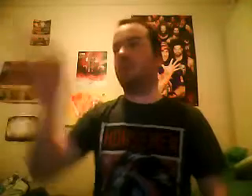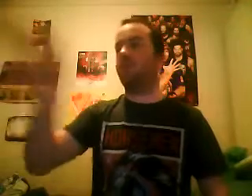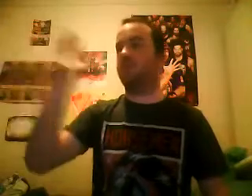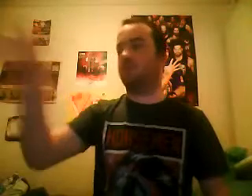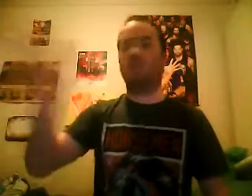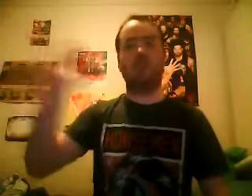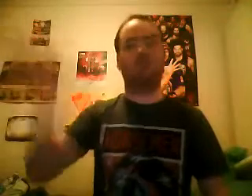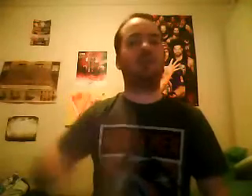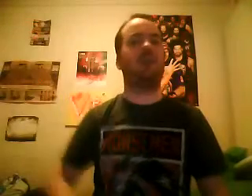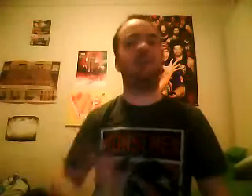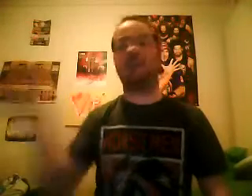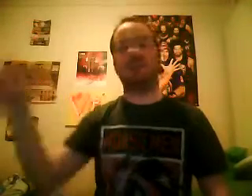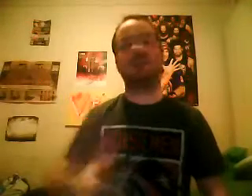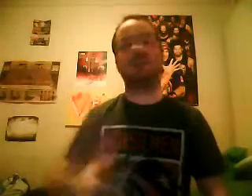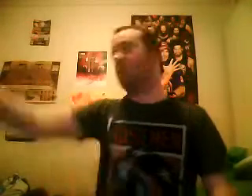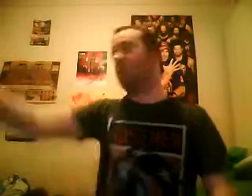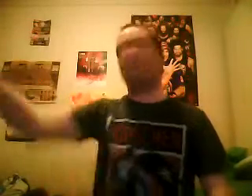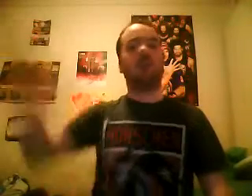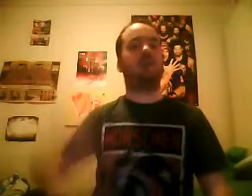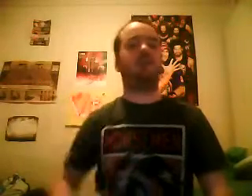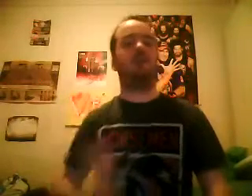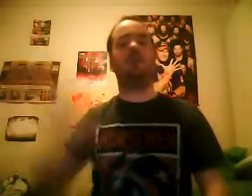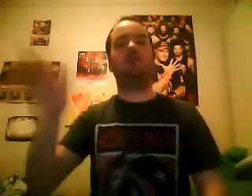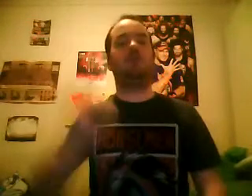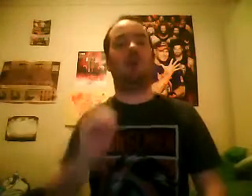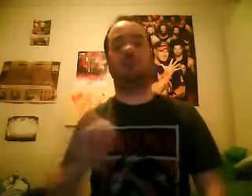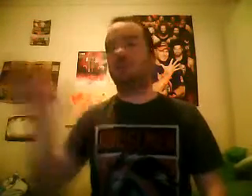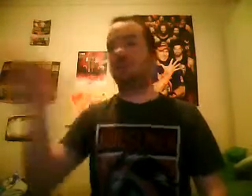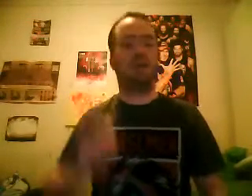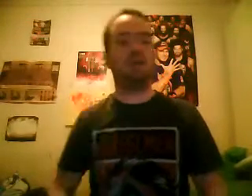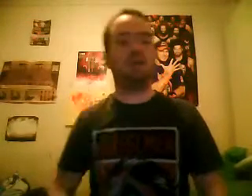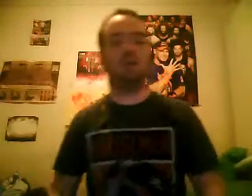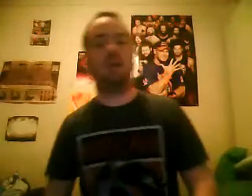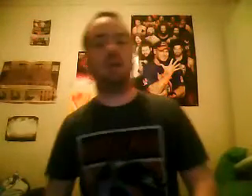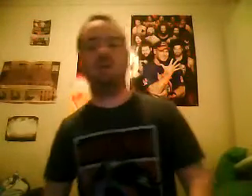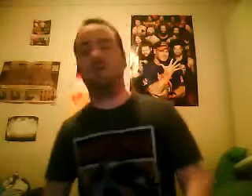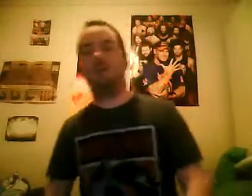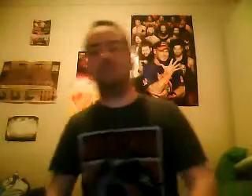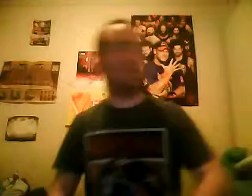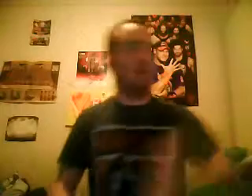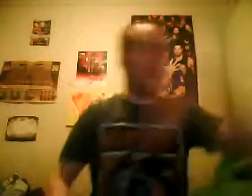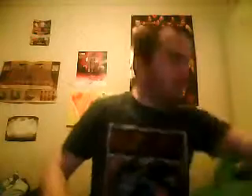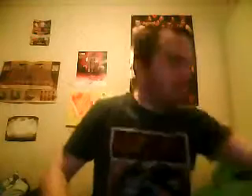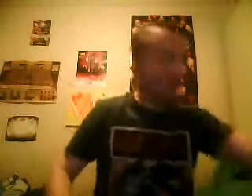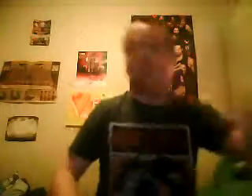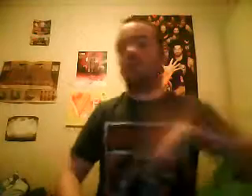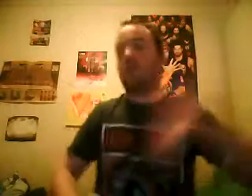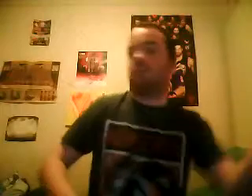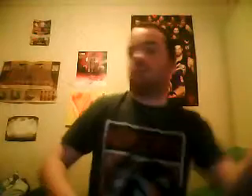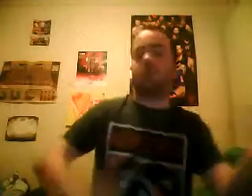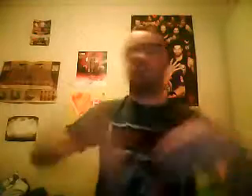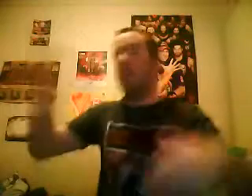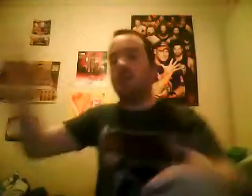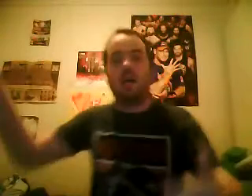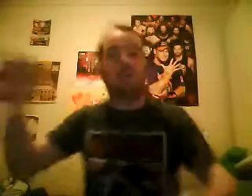with a 20-25-minute classic, and there you go. That's a great way to excite the audience. And then you can follow it up with Ricochet and